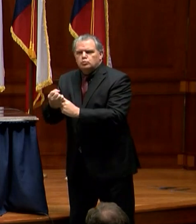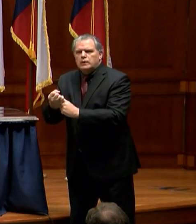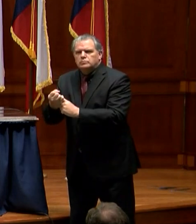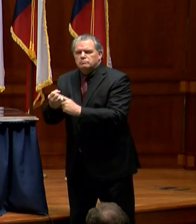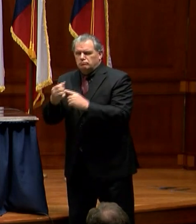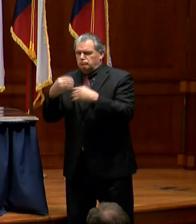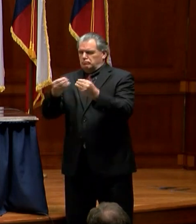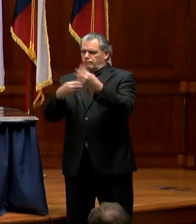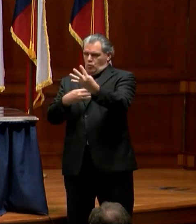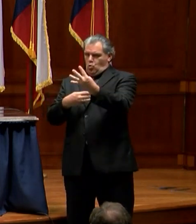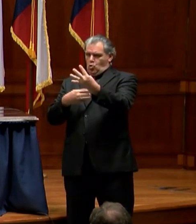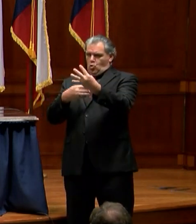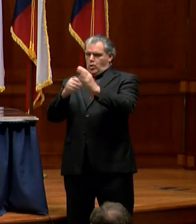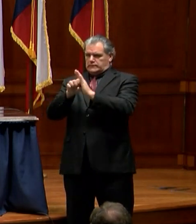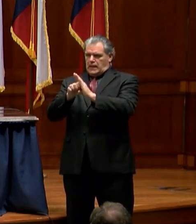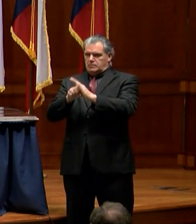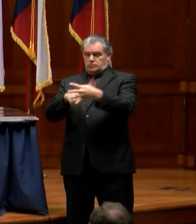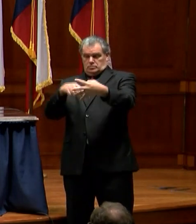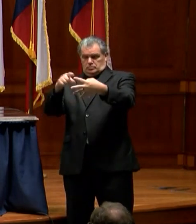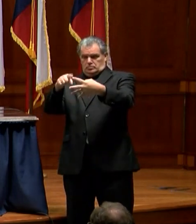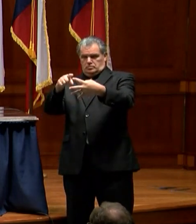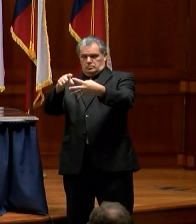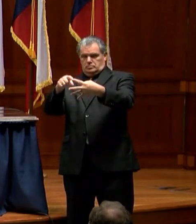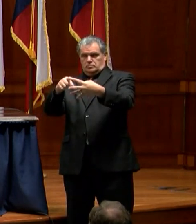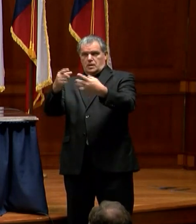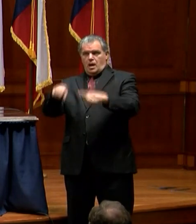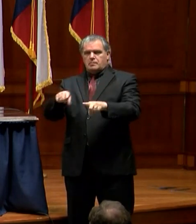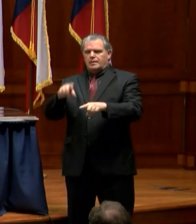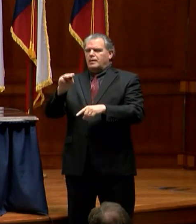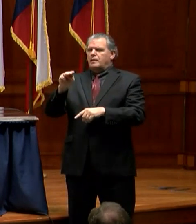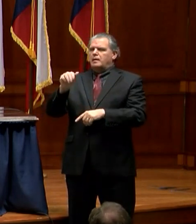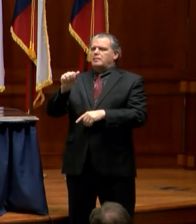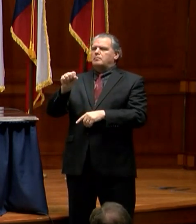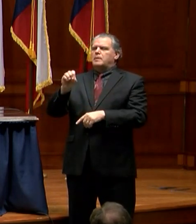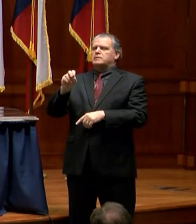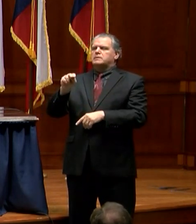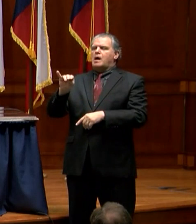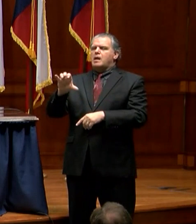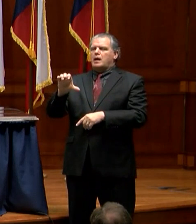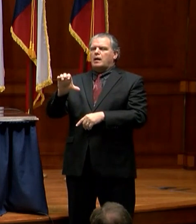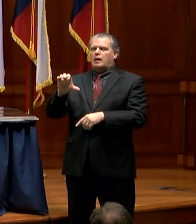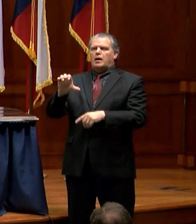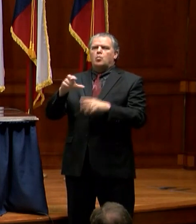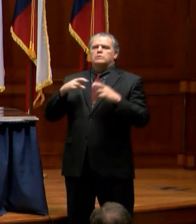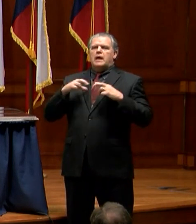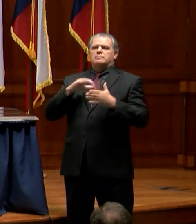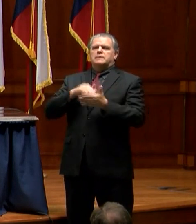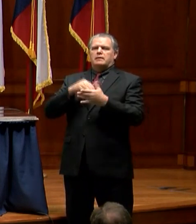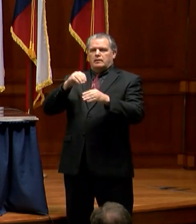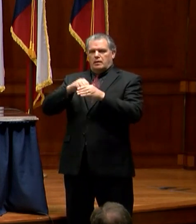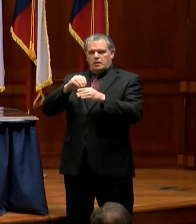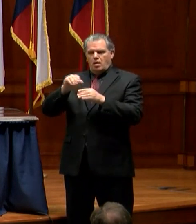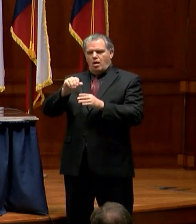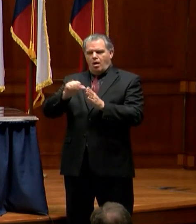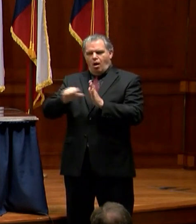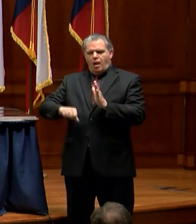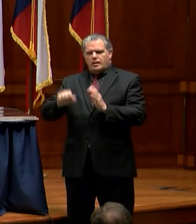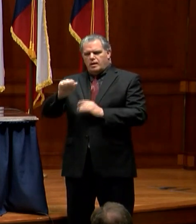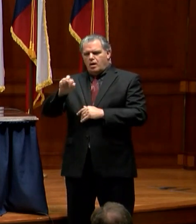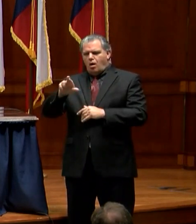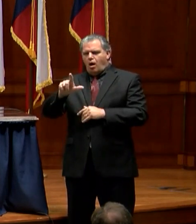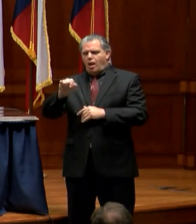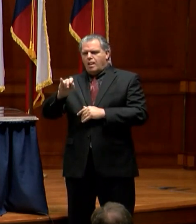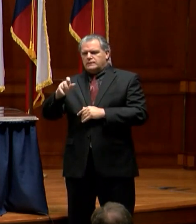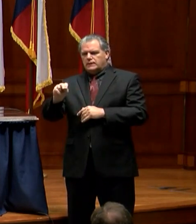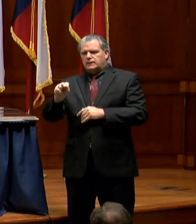examples. One you may recall was the Masonic Retirement Center in Arlington, Texas, where it